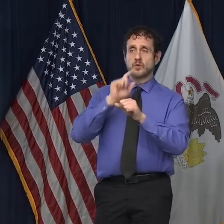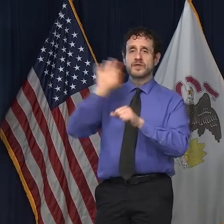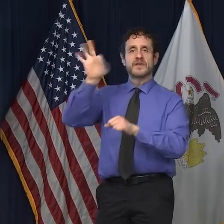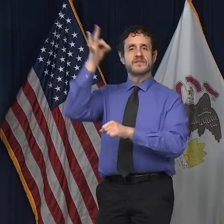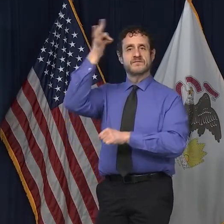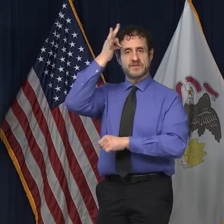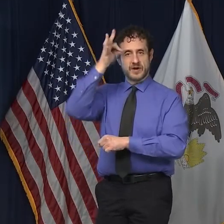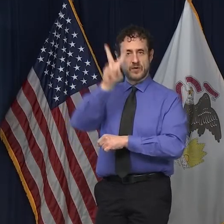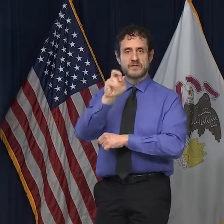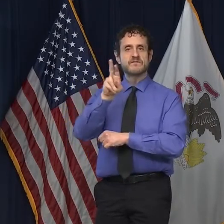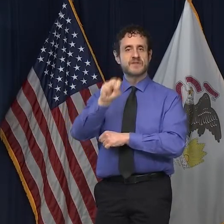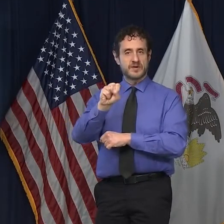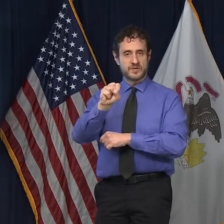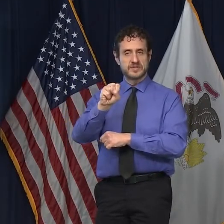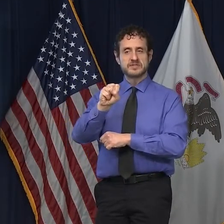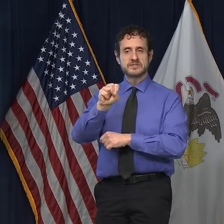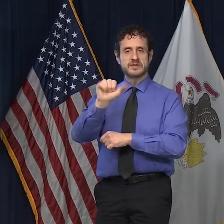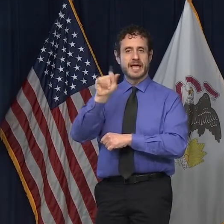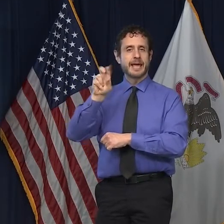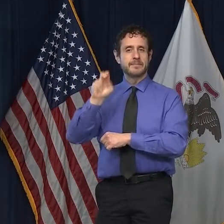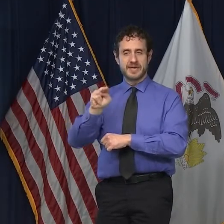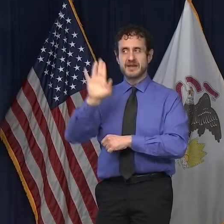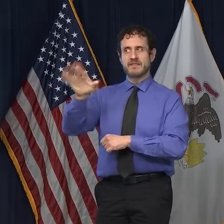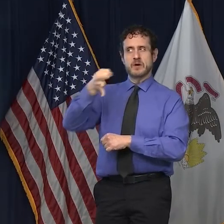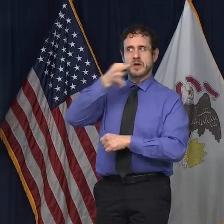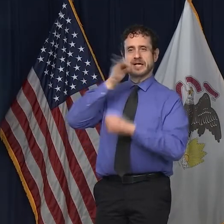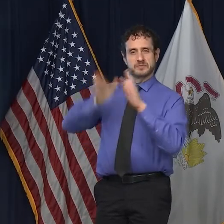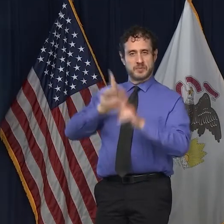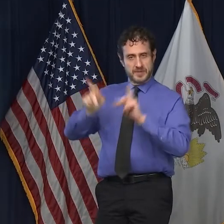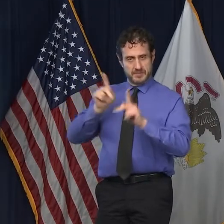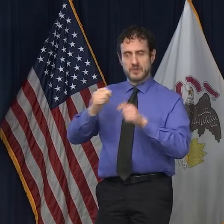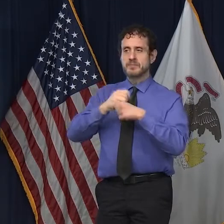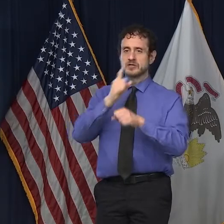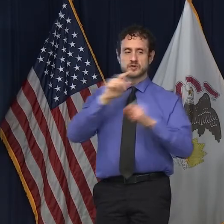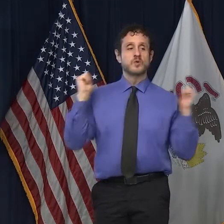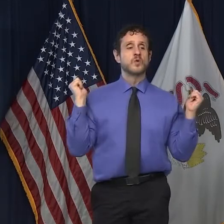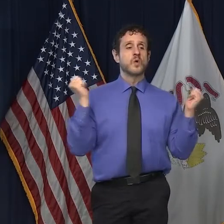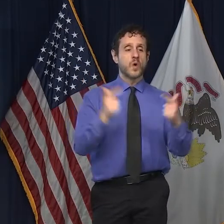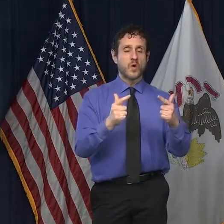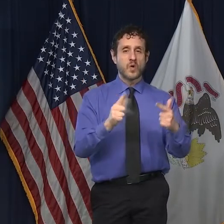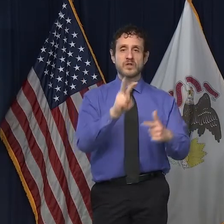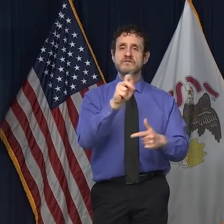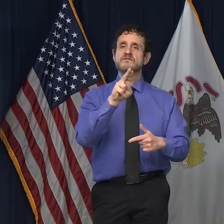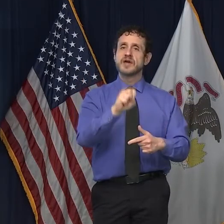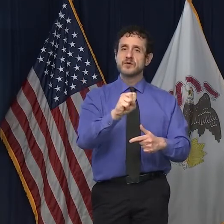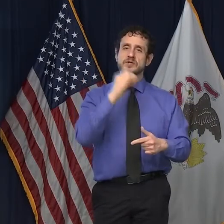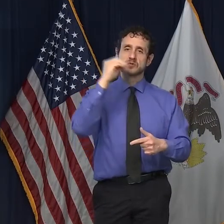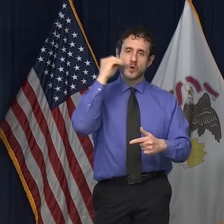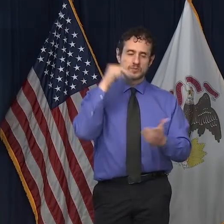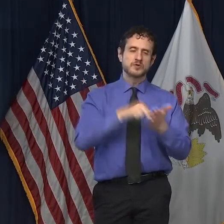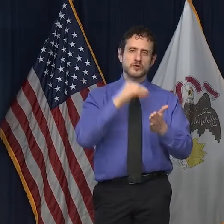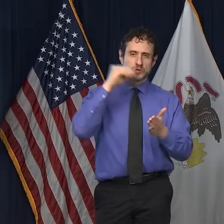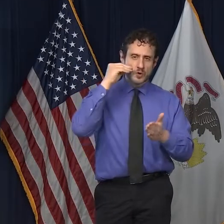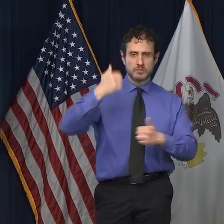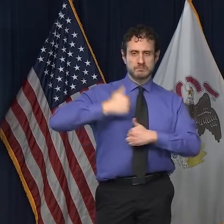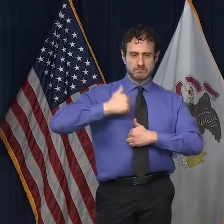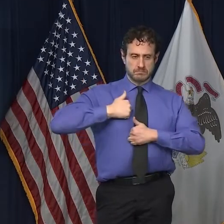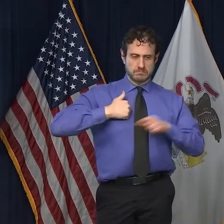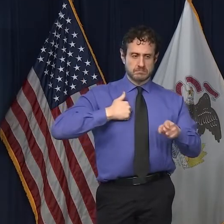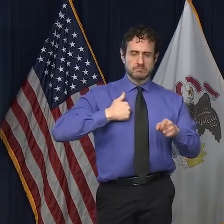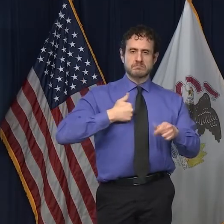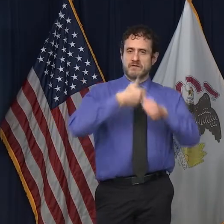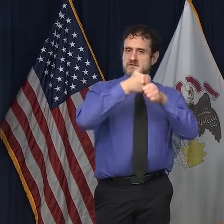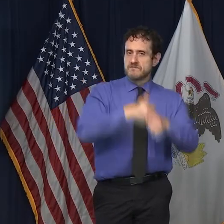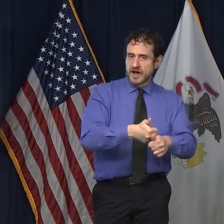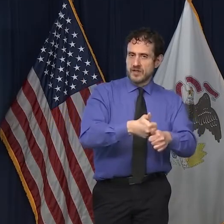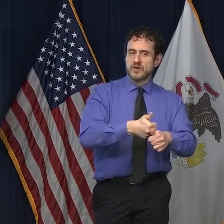Veterans Administration experts to ensure that all of our veterans' homes are fully in compliance with all